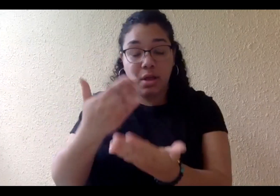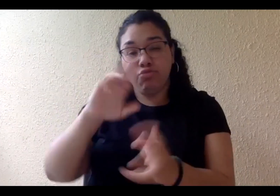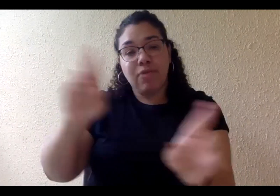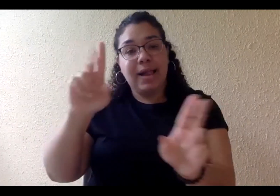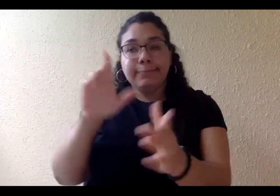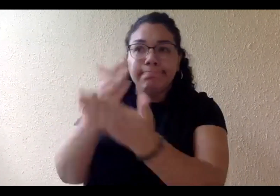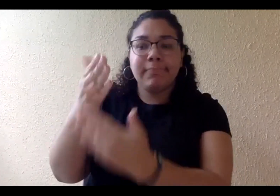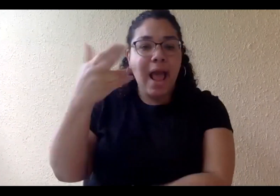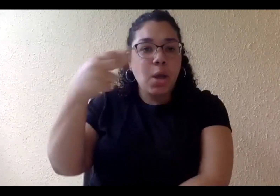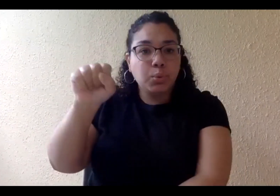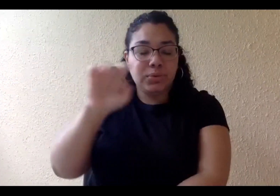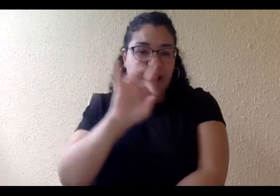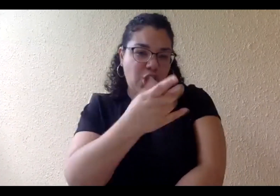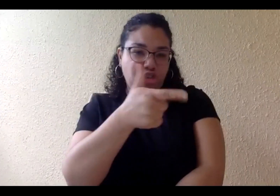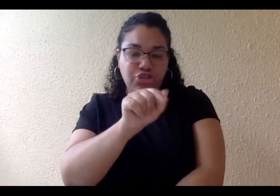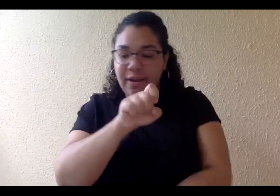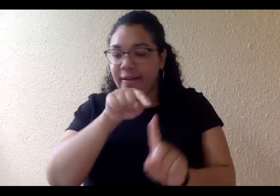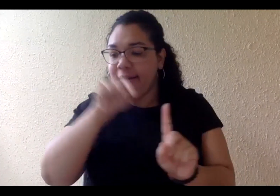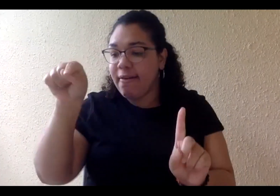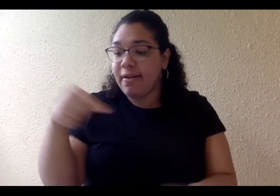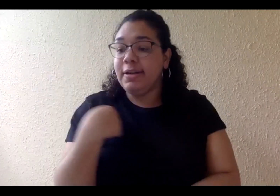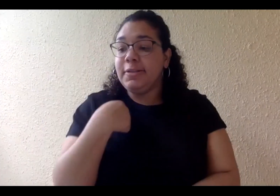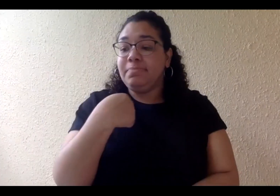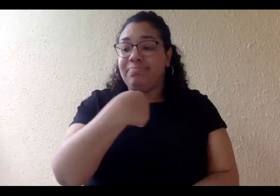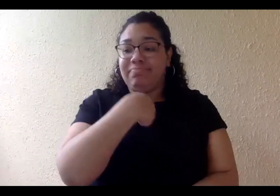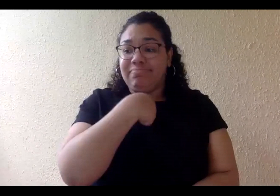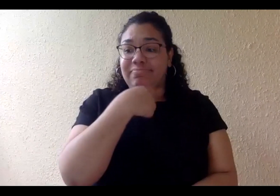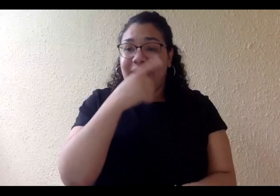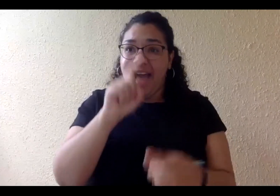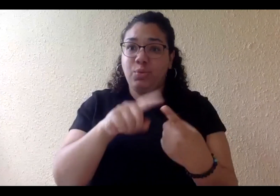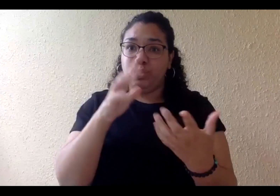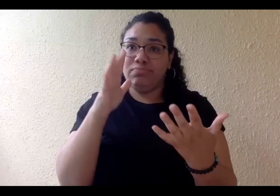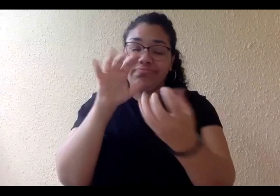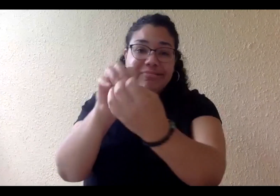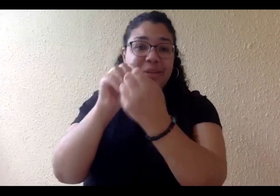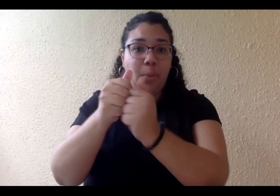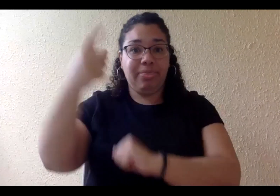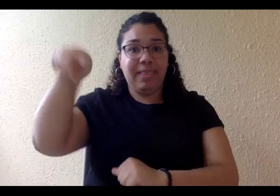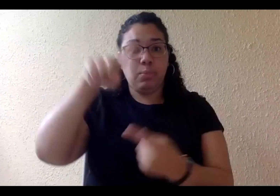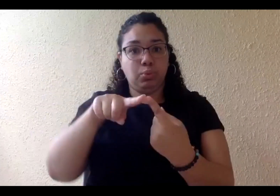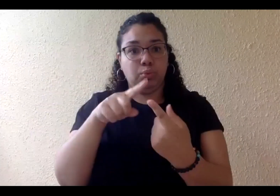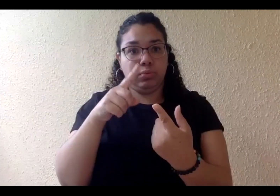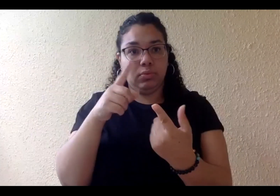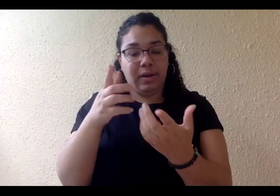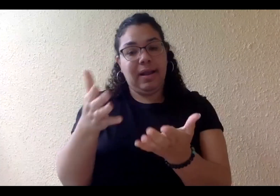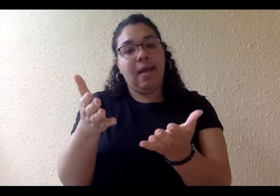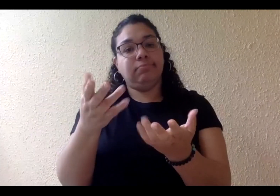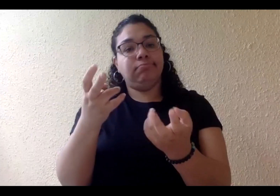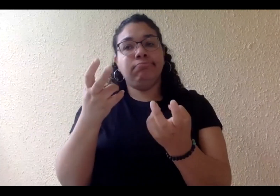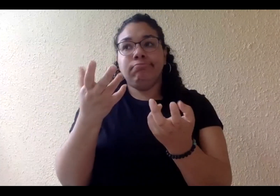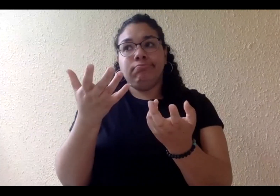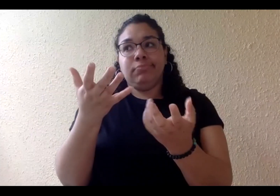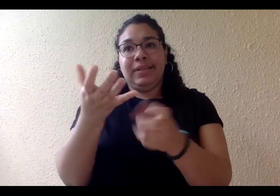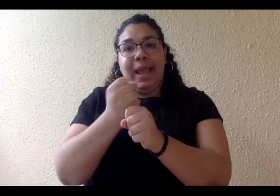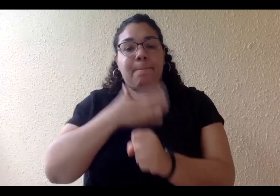And it wasn't until I was entering high school, so I was finishing up 8th grade, that I had to